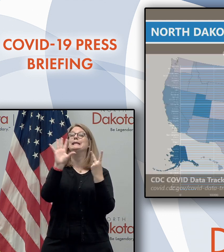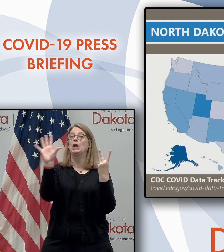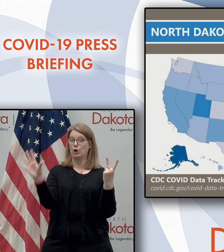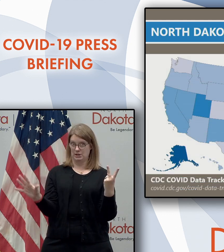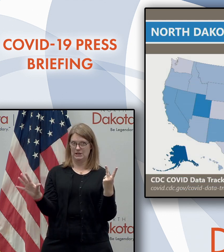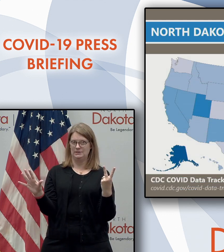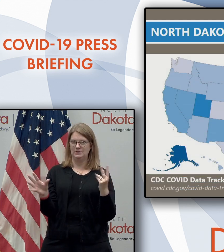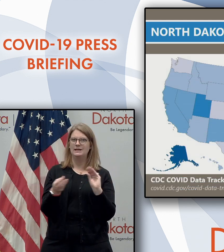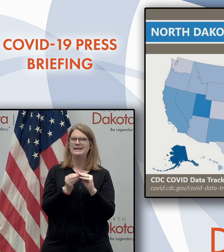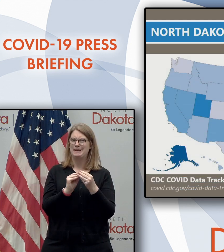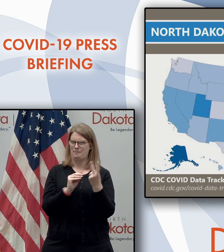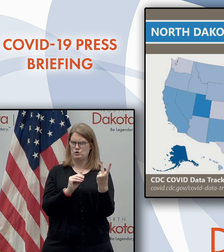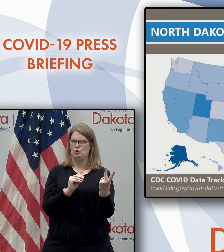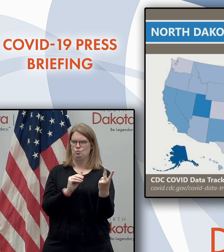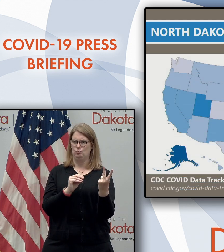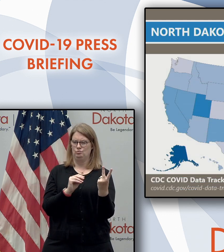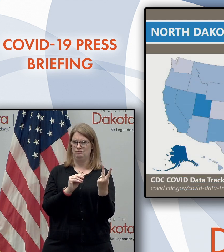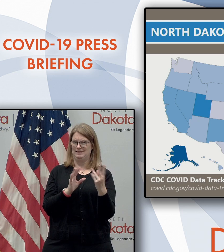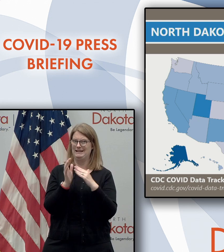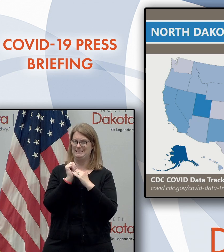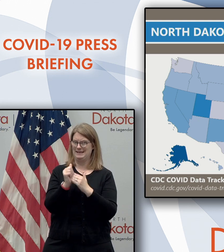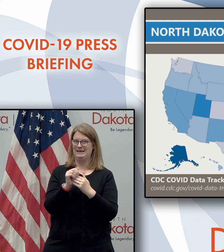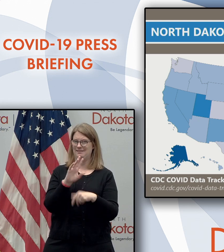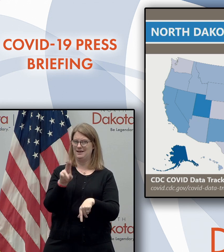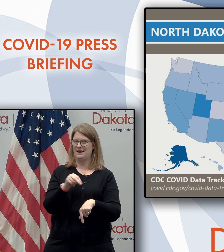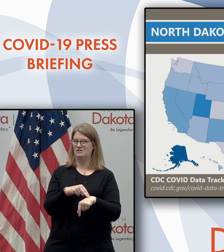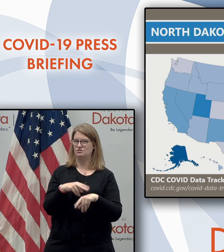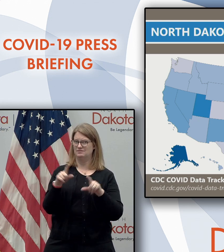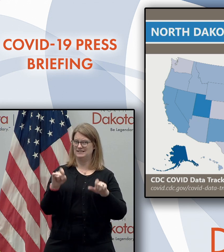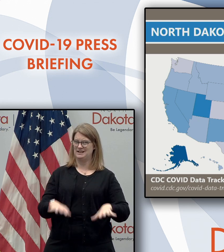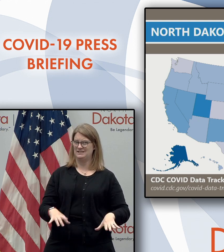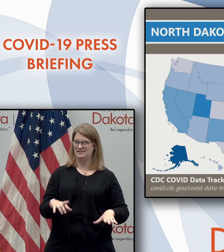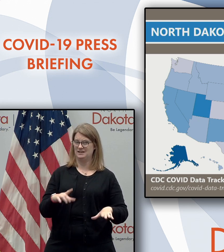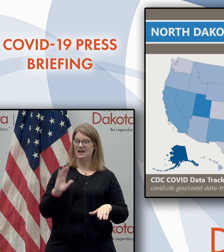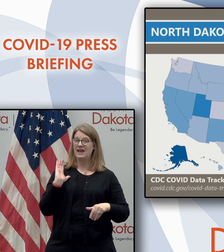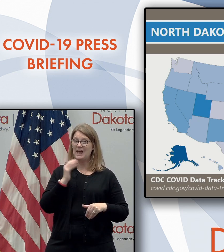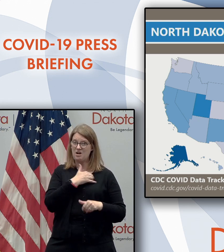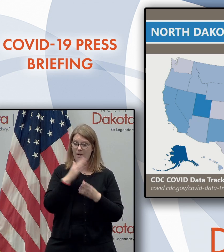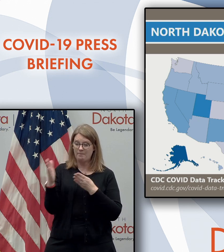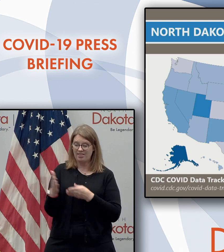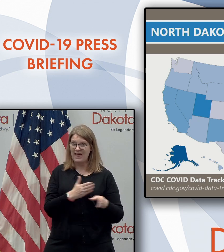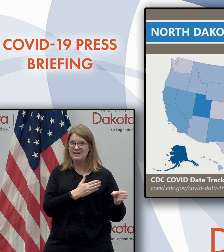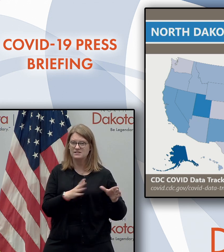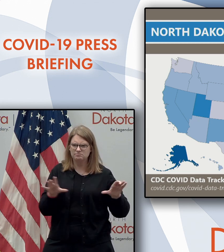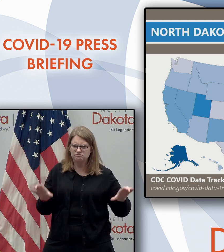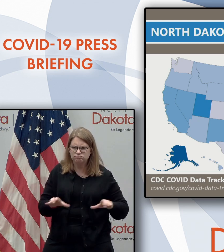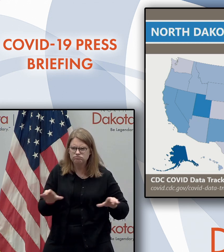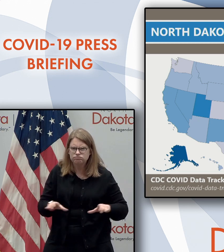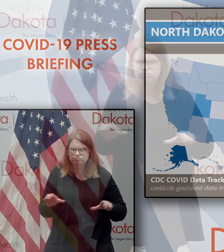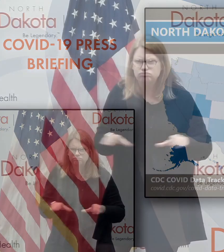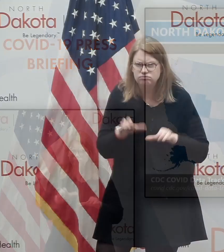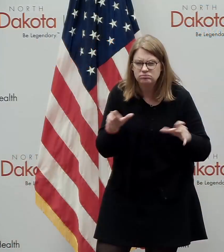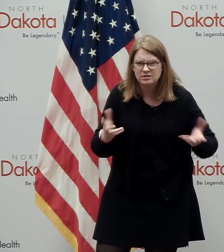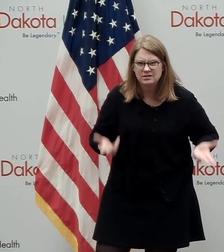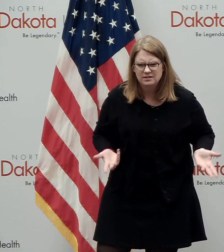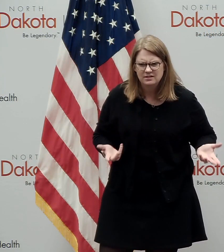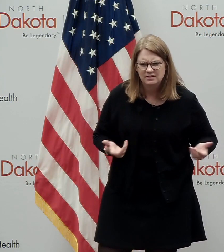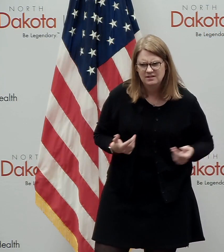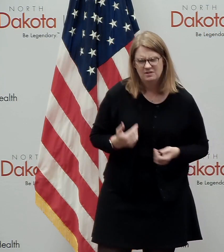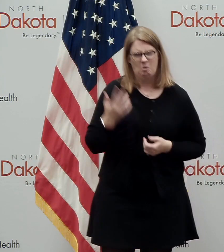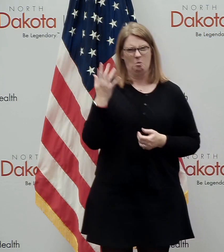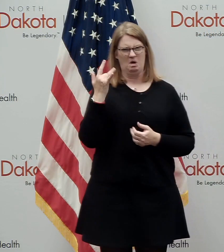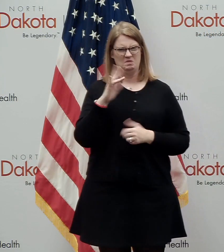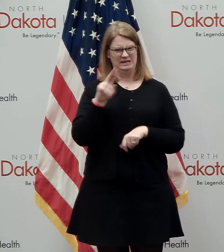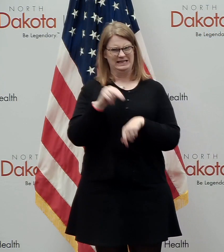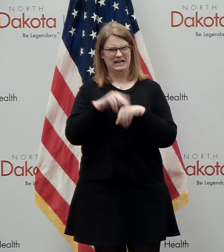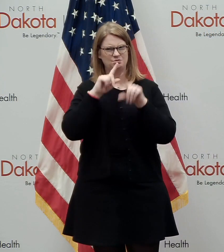the strong testing, leading the nation in our testing strategies. So why would you end up with a bunch of national reports that